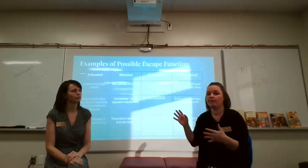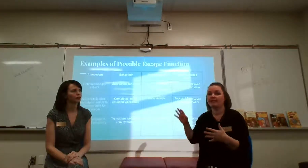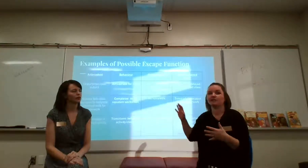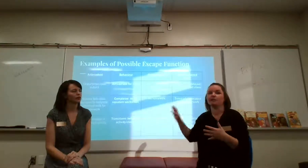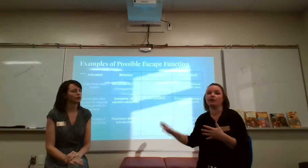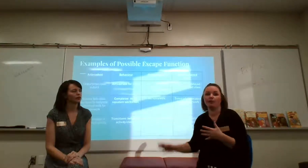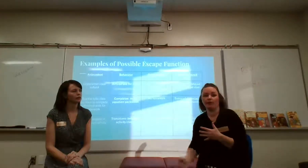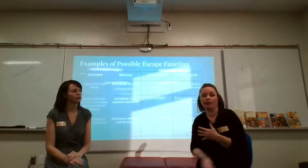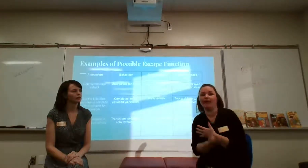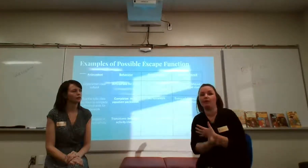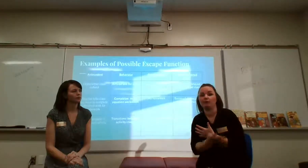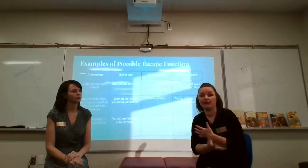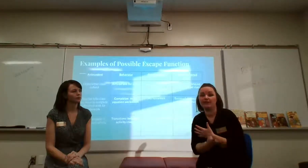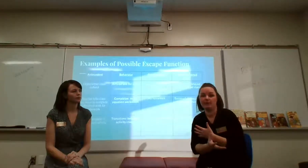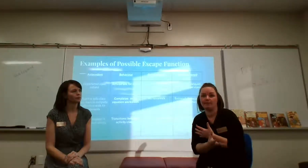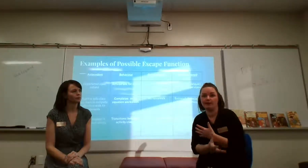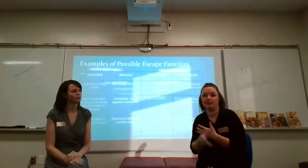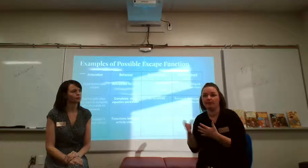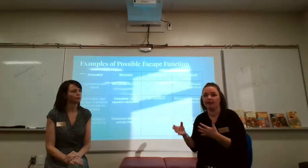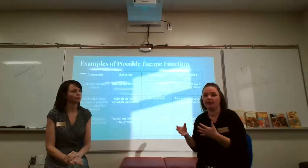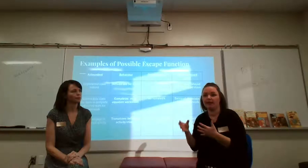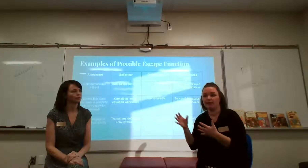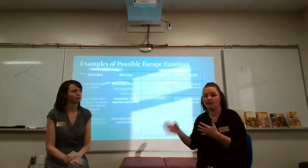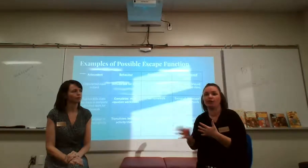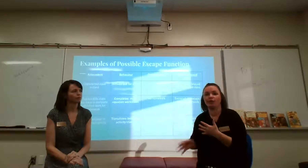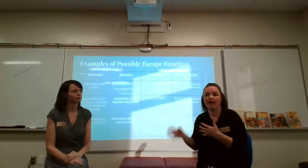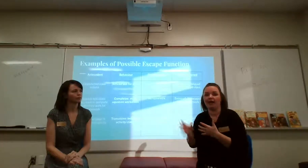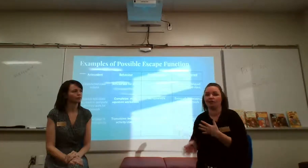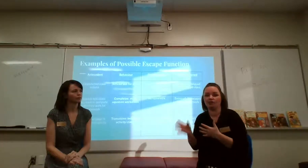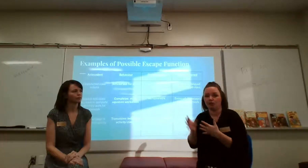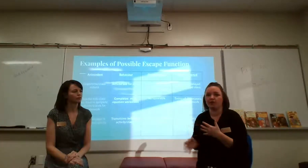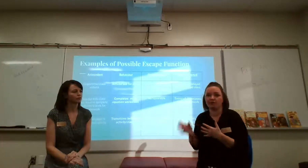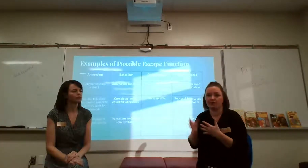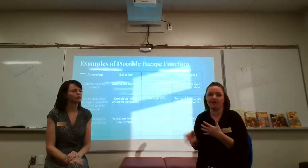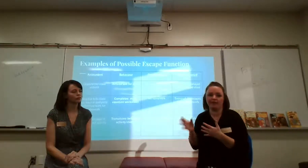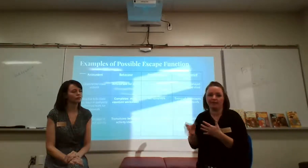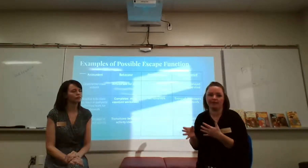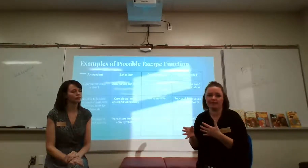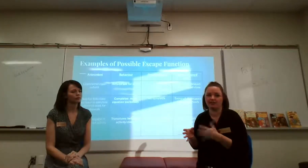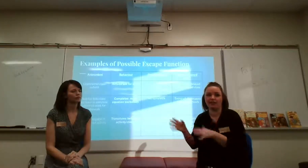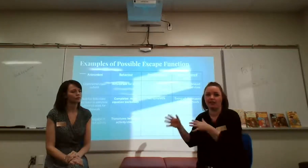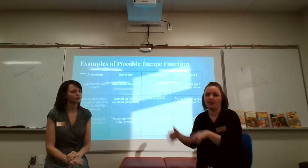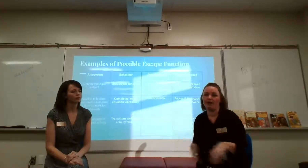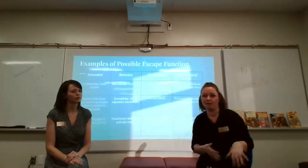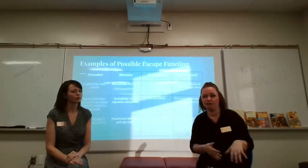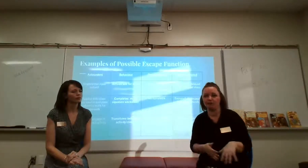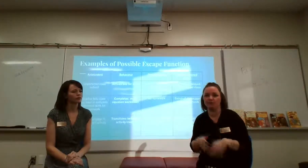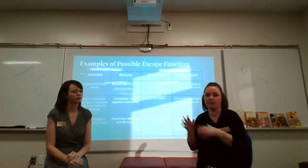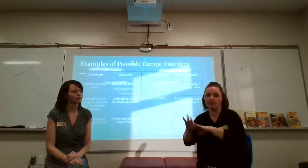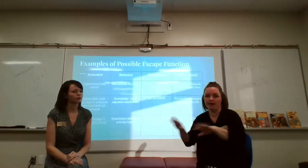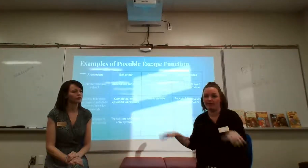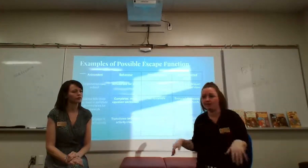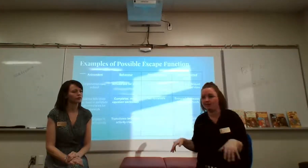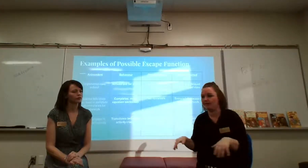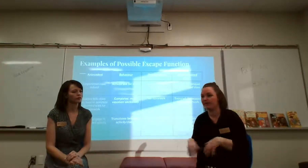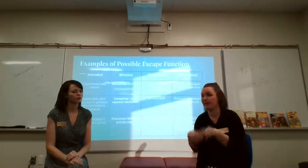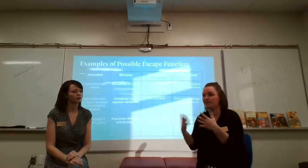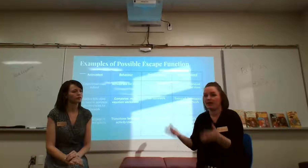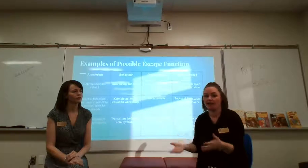saying is we really want to look at that replacement behavior, because you're going to have no choice when the behavior escalates to the point where you have to remove them, or you have to remove the rest of the class, or you have to